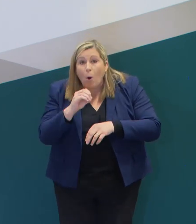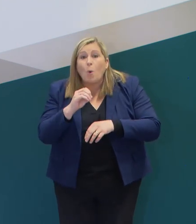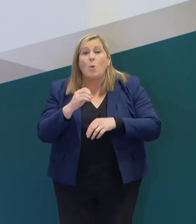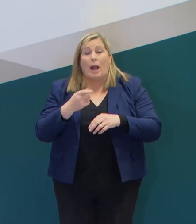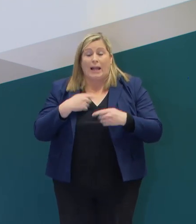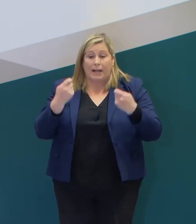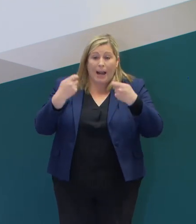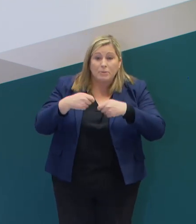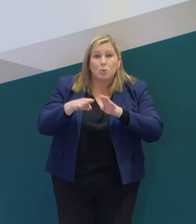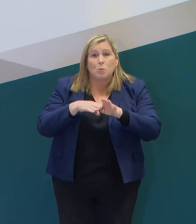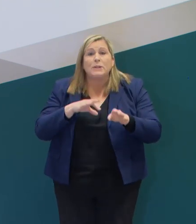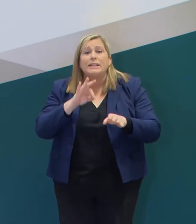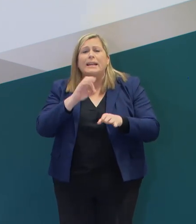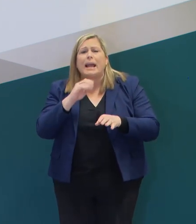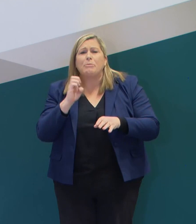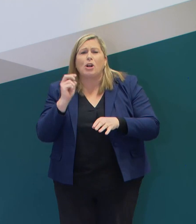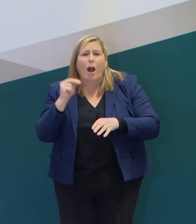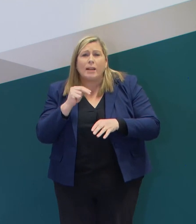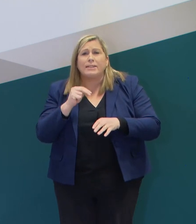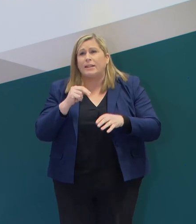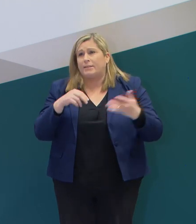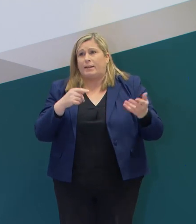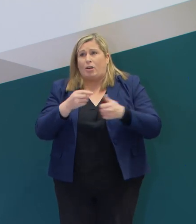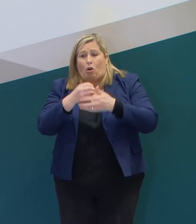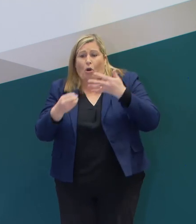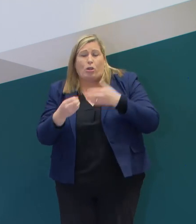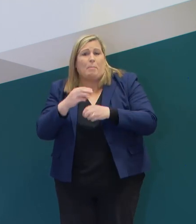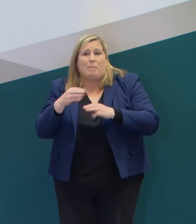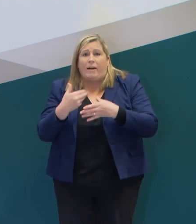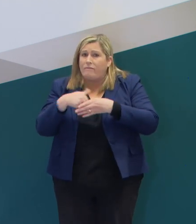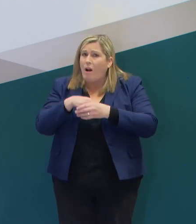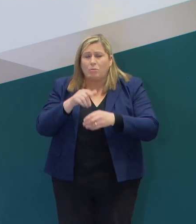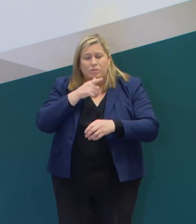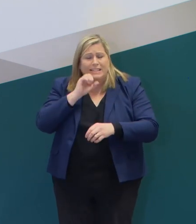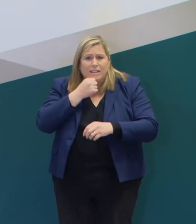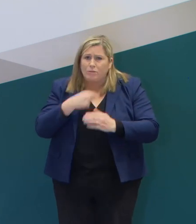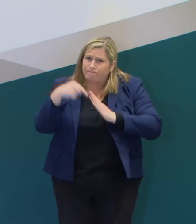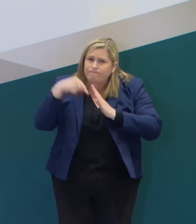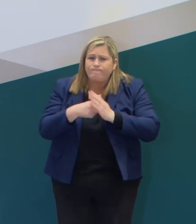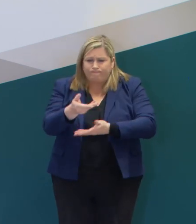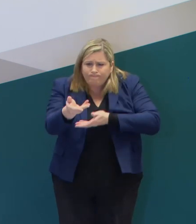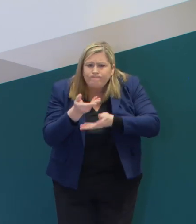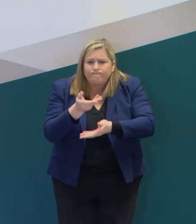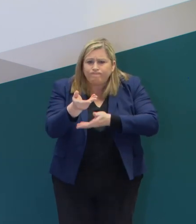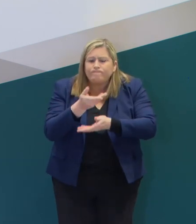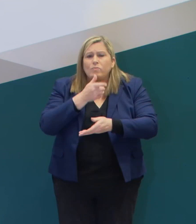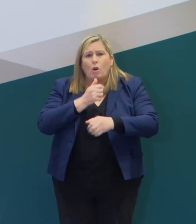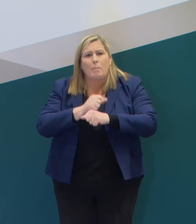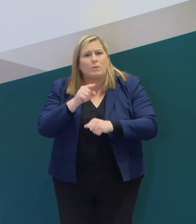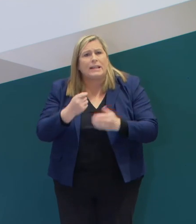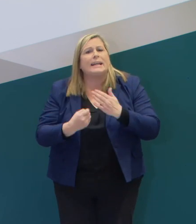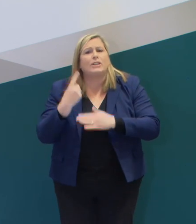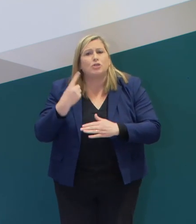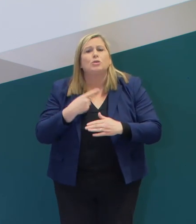collaboration with Gabriel Collar and Martin Varley of the IHCA this week on this issue. We've been, as I said earlier, to the question, answer the